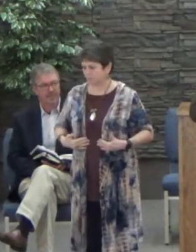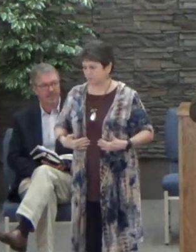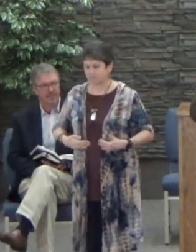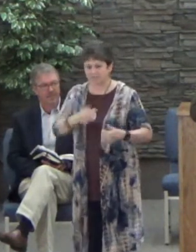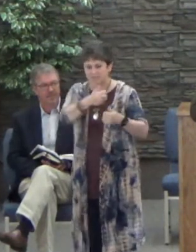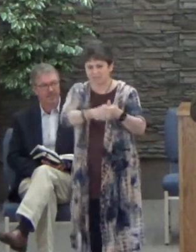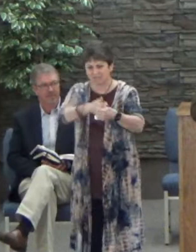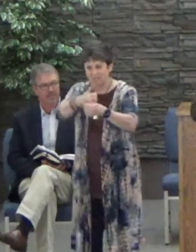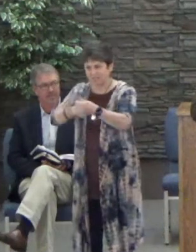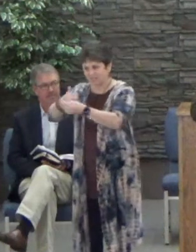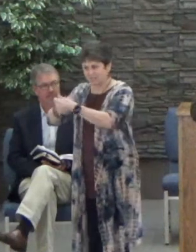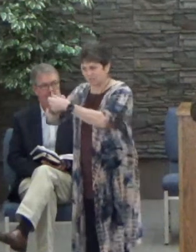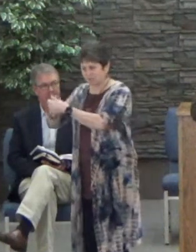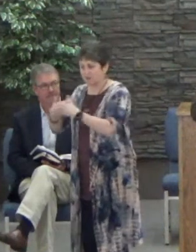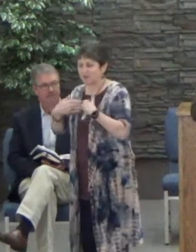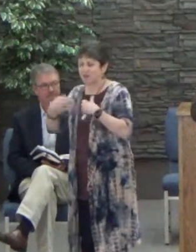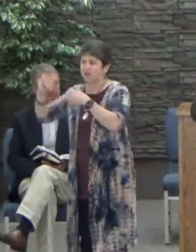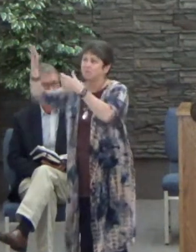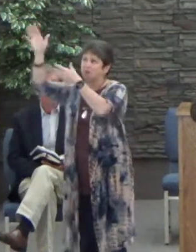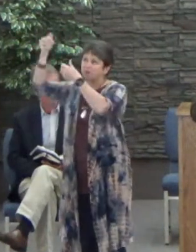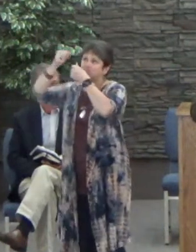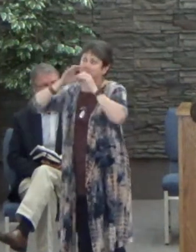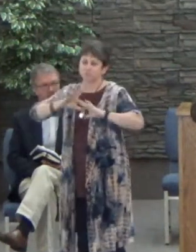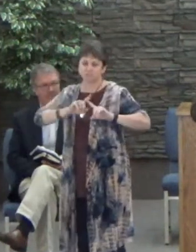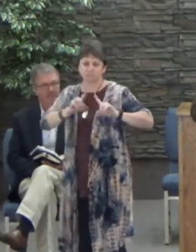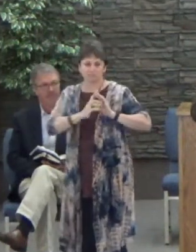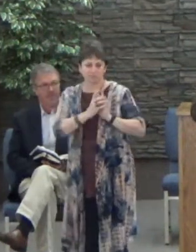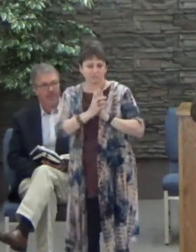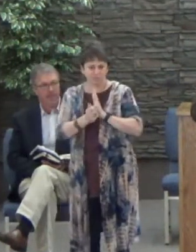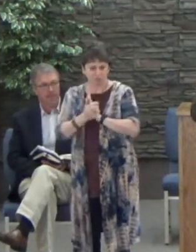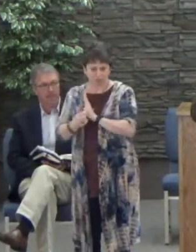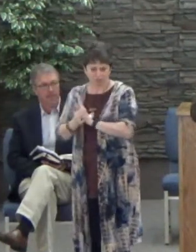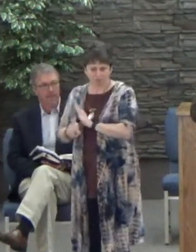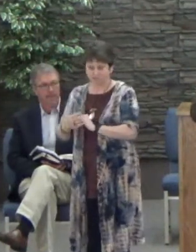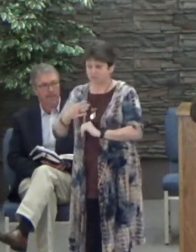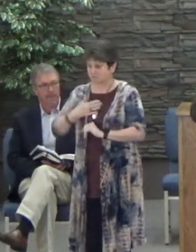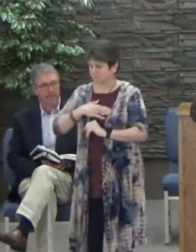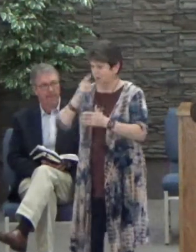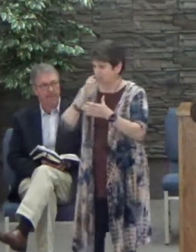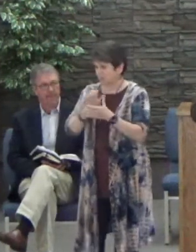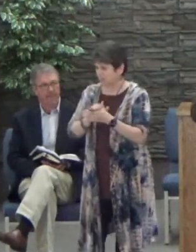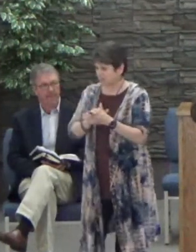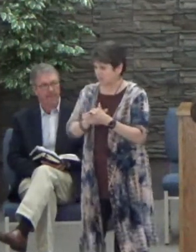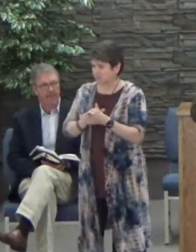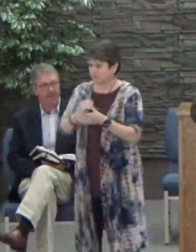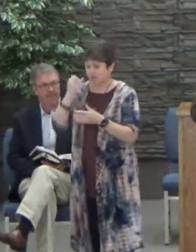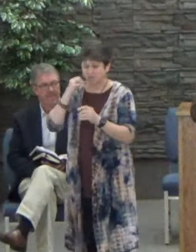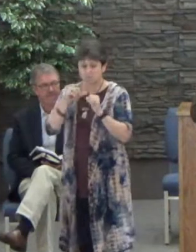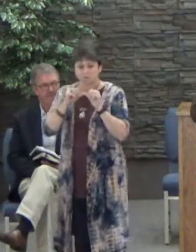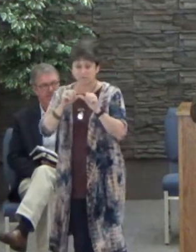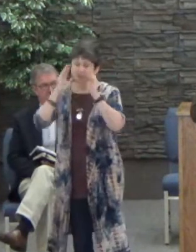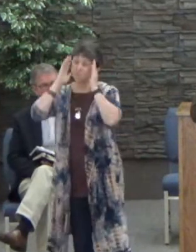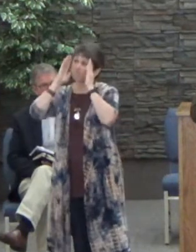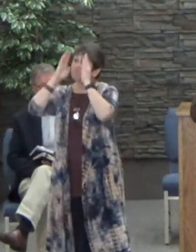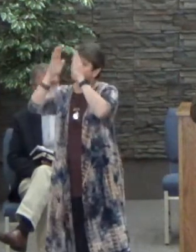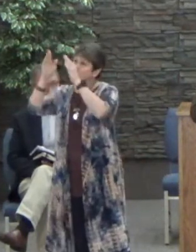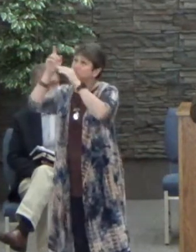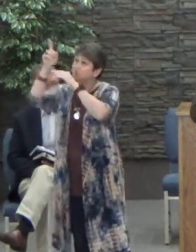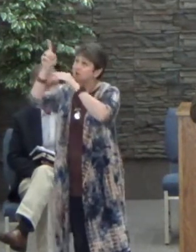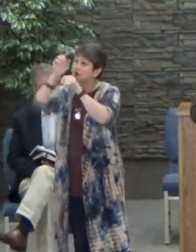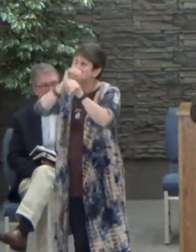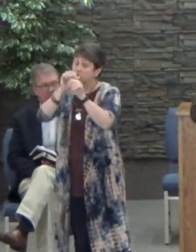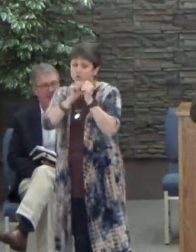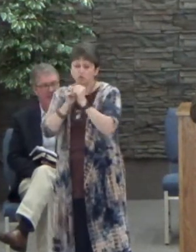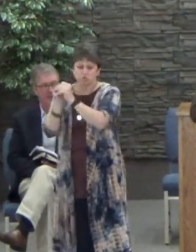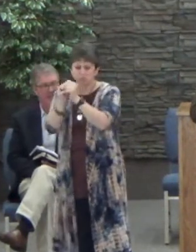Each one of us have been blessed with different gifts. It is my belief, if we stay focused on Christ and work